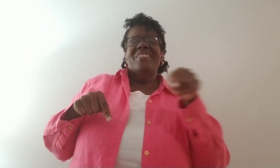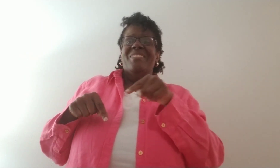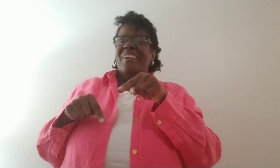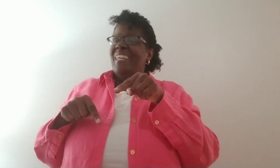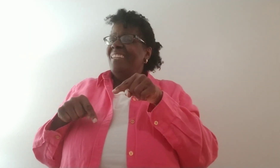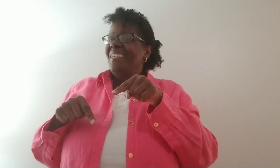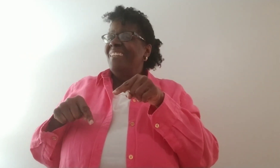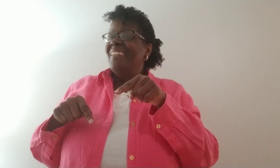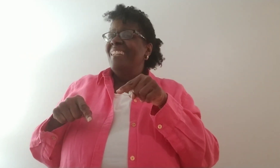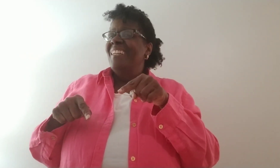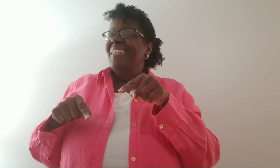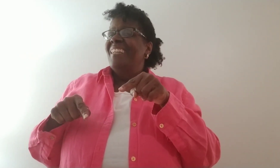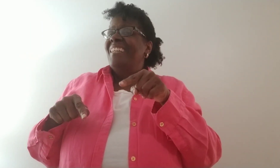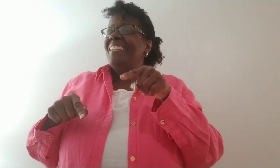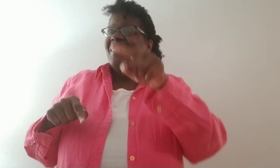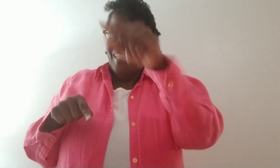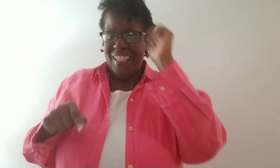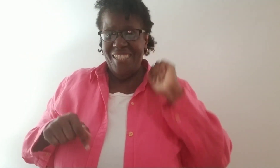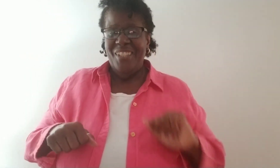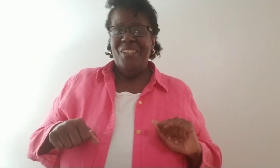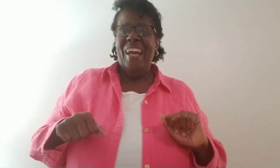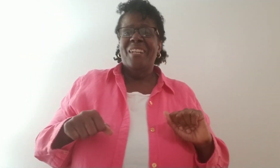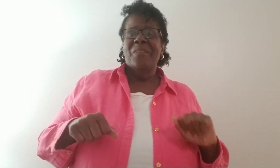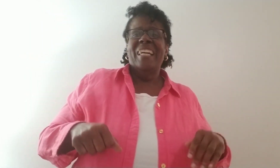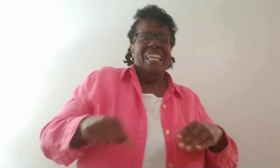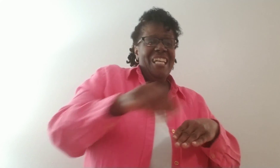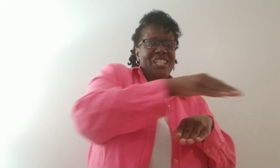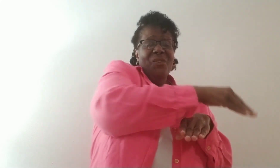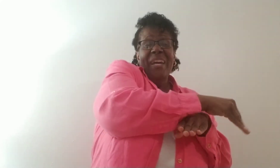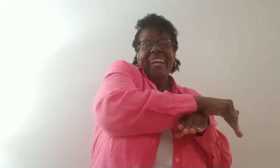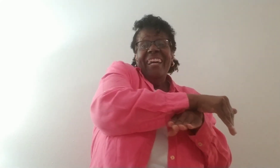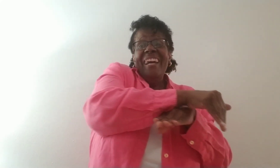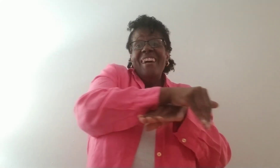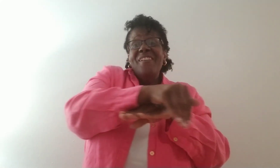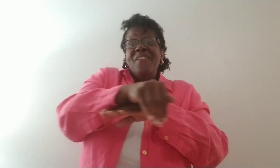right? Yes, you got it right. So